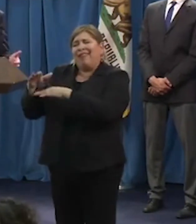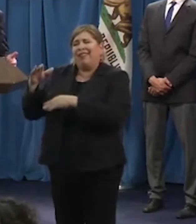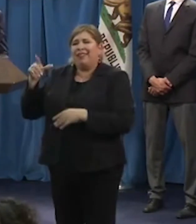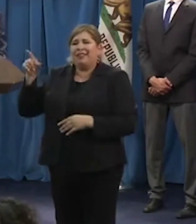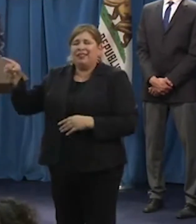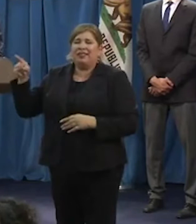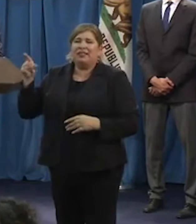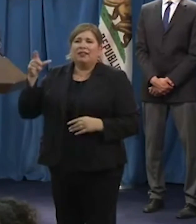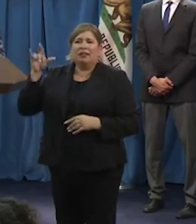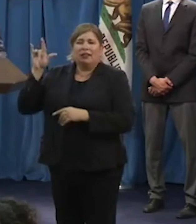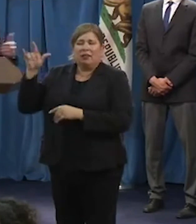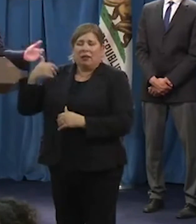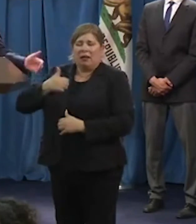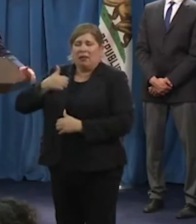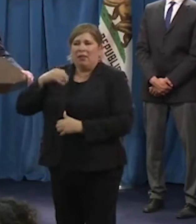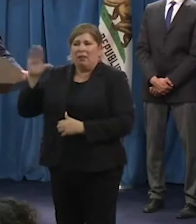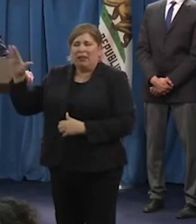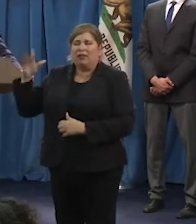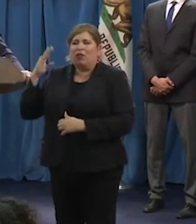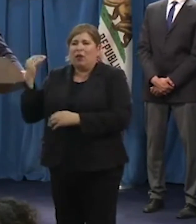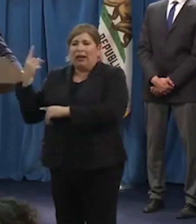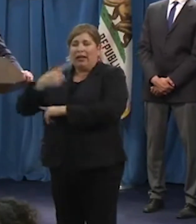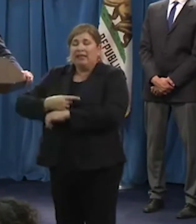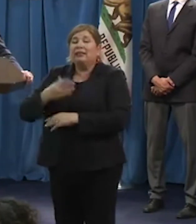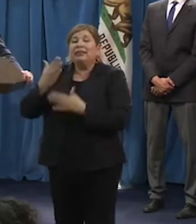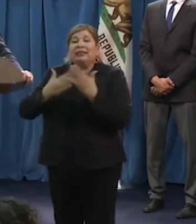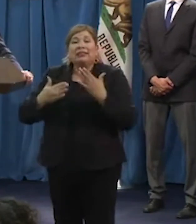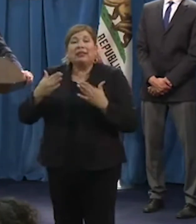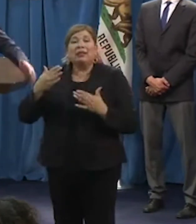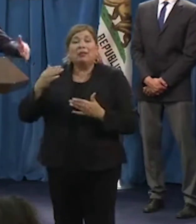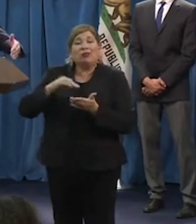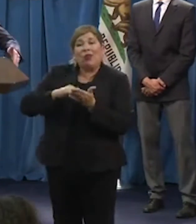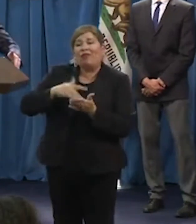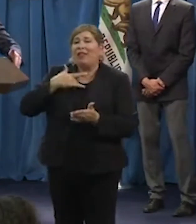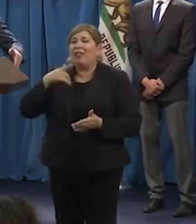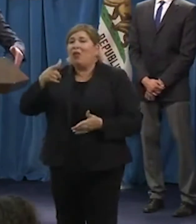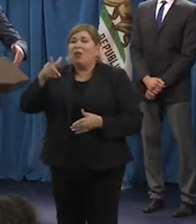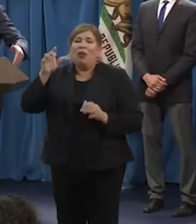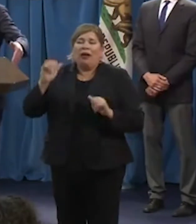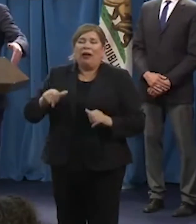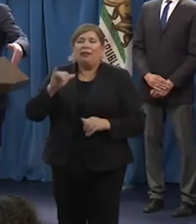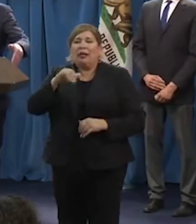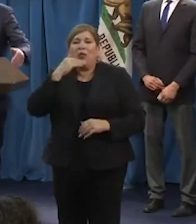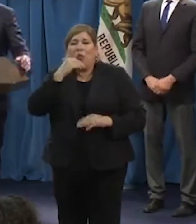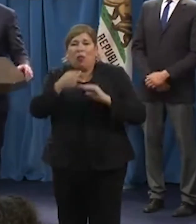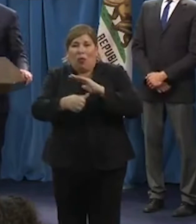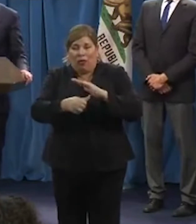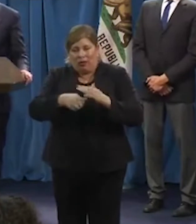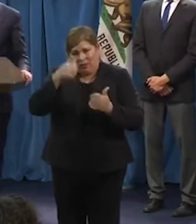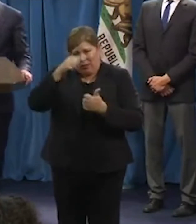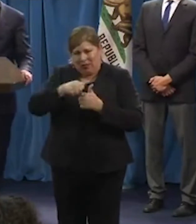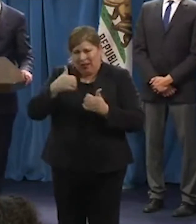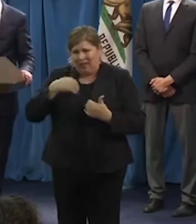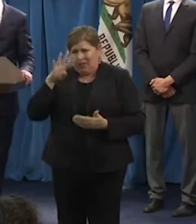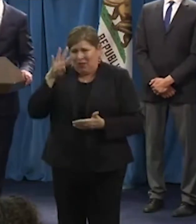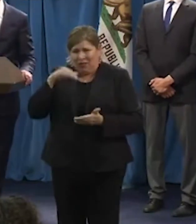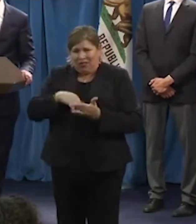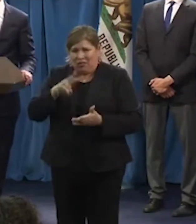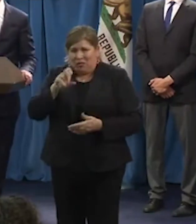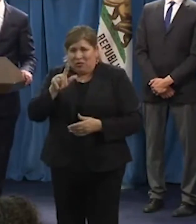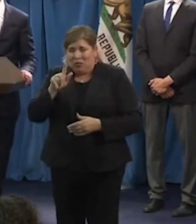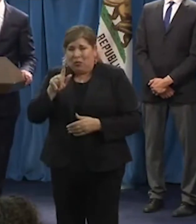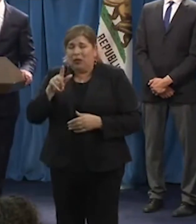could home quarantine. We didn't think with the totality of people coming off that ship. Remember, we started with 2,421 passengers on that